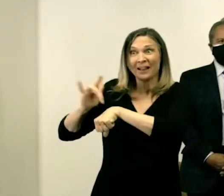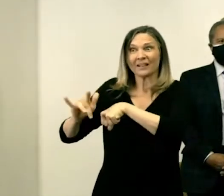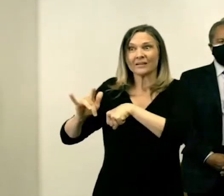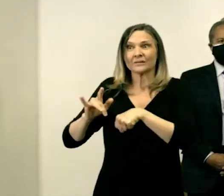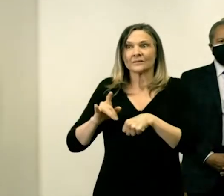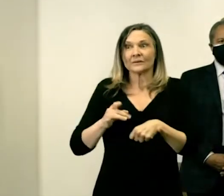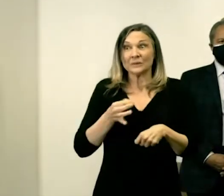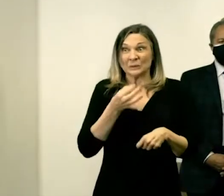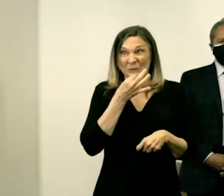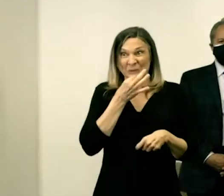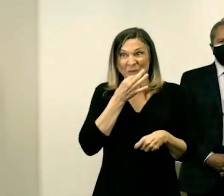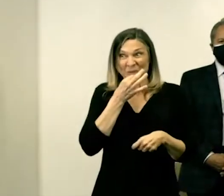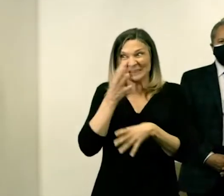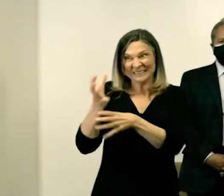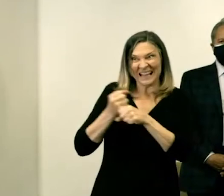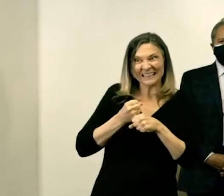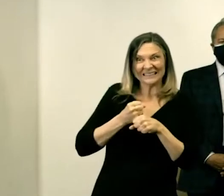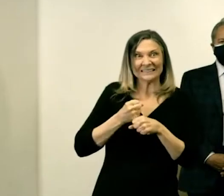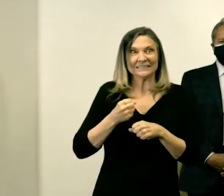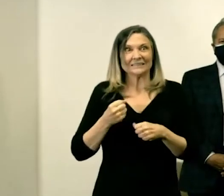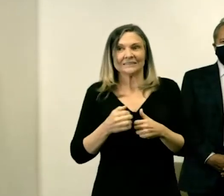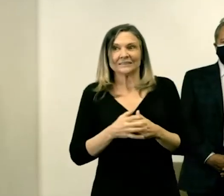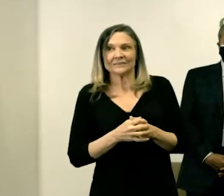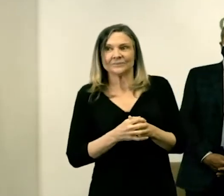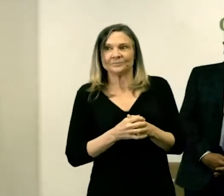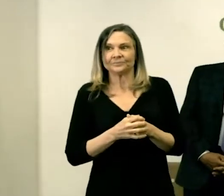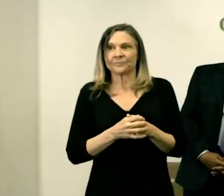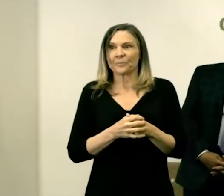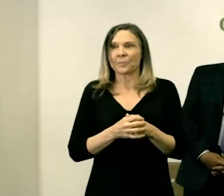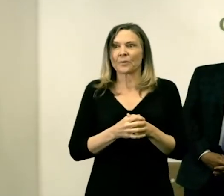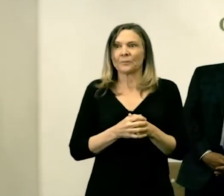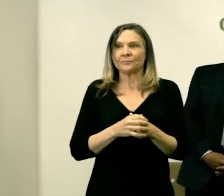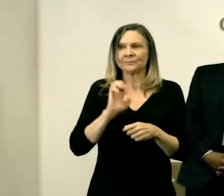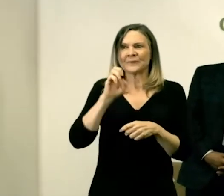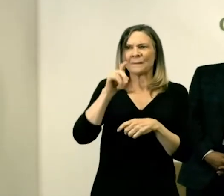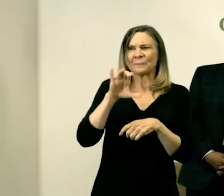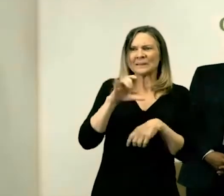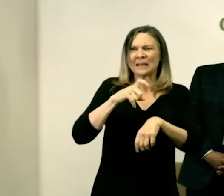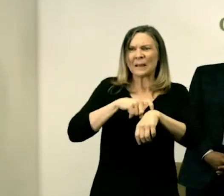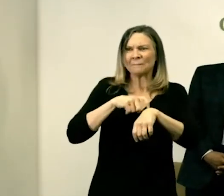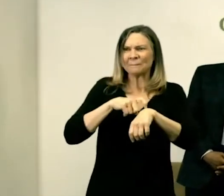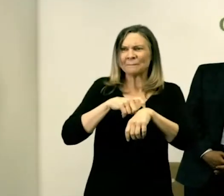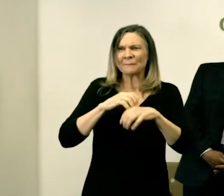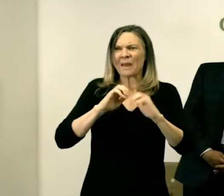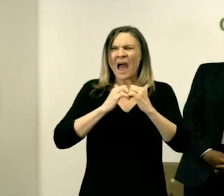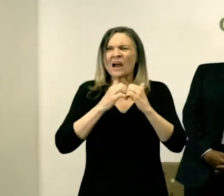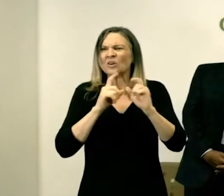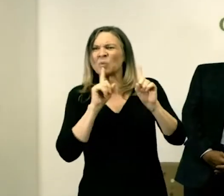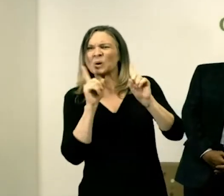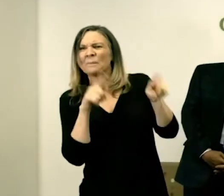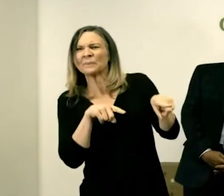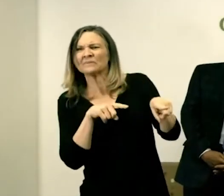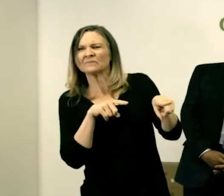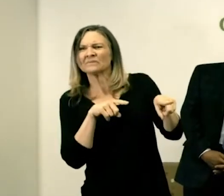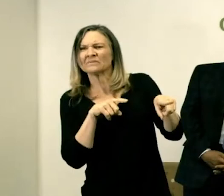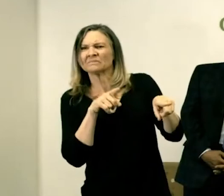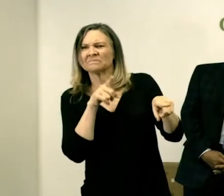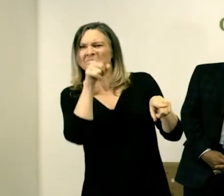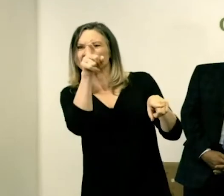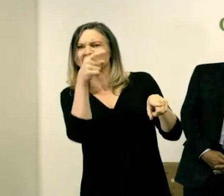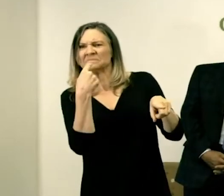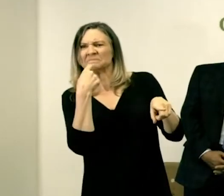anticipated. Drew Van Voors with the Epic Times. How do you respond to reports that the recall has been a bipartisan